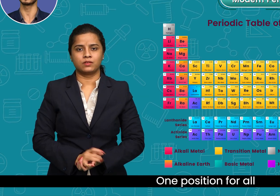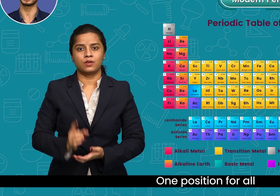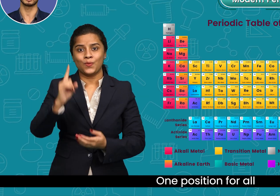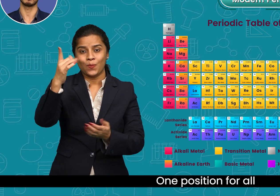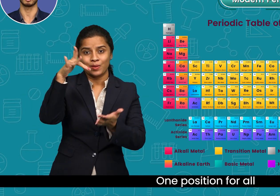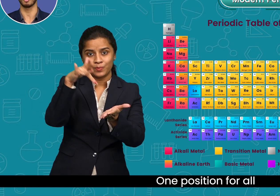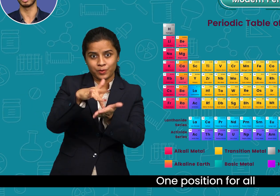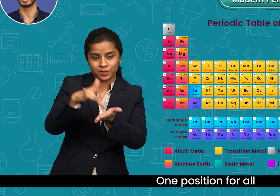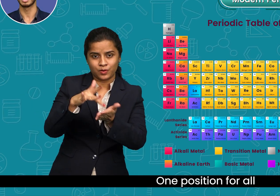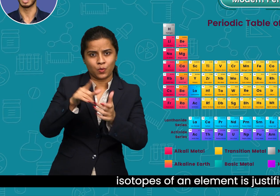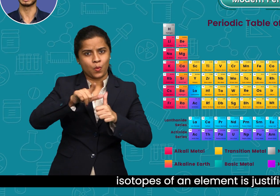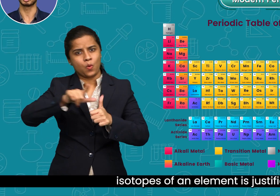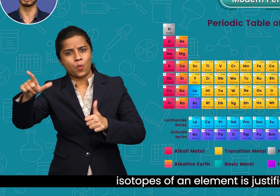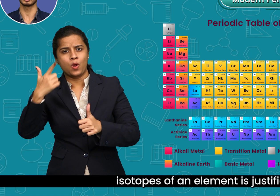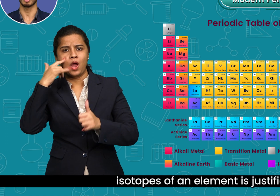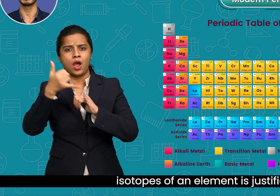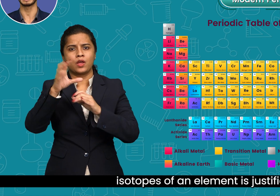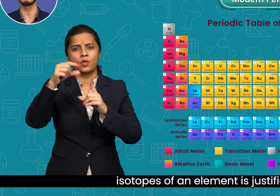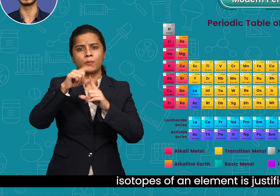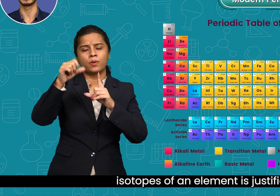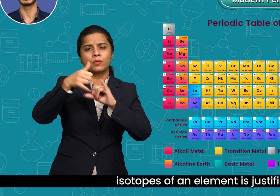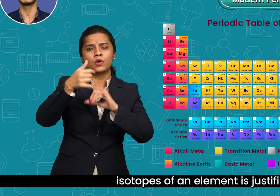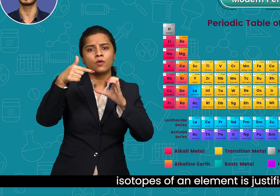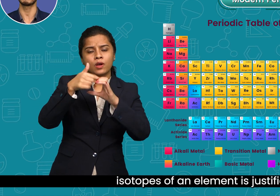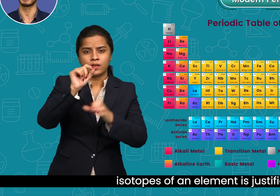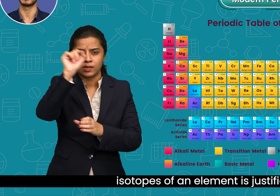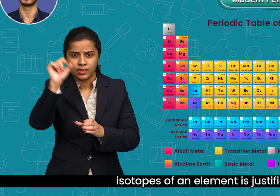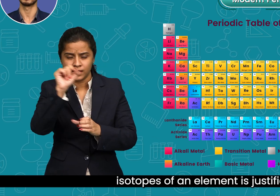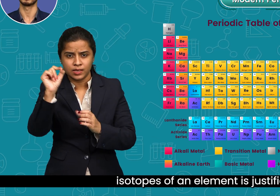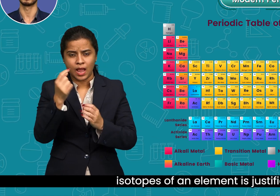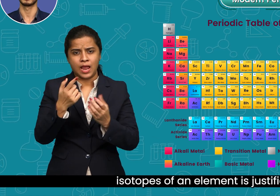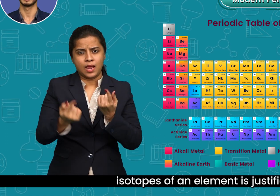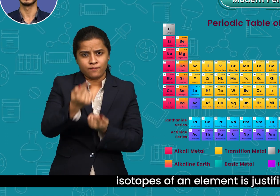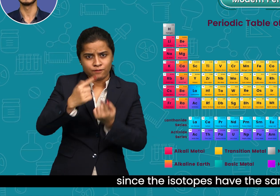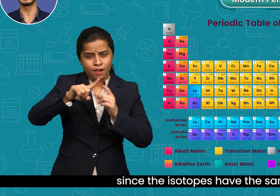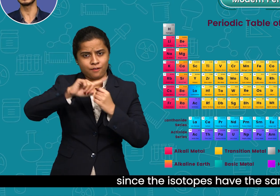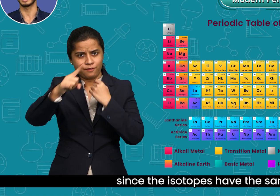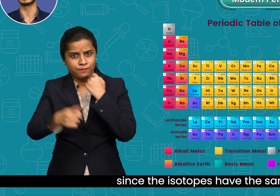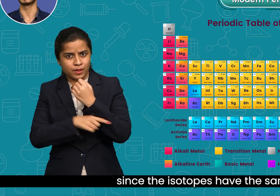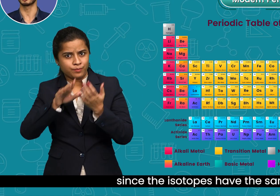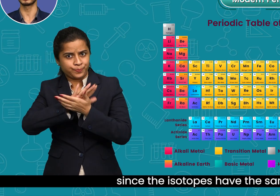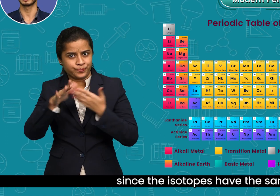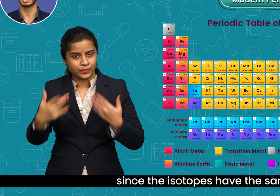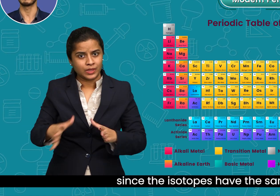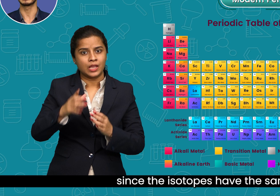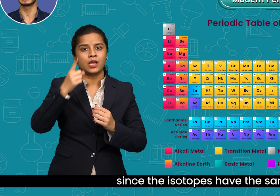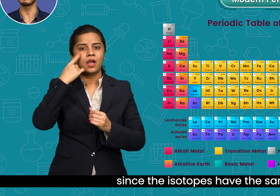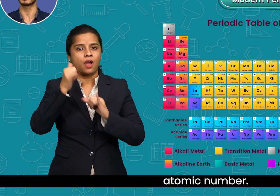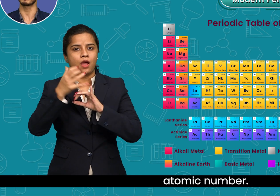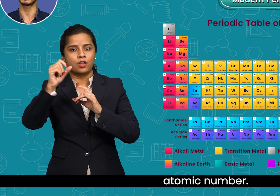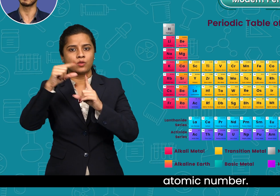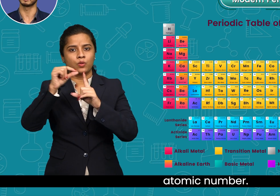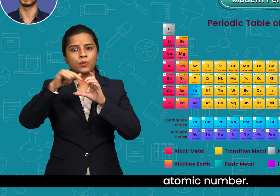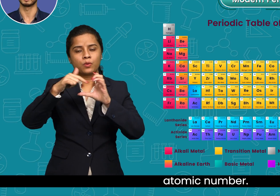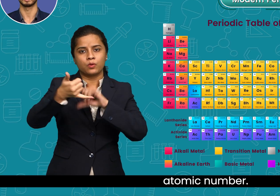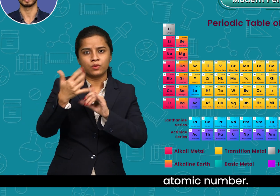One position for all isotopes of an element is justified, since the isotopes have the same